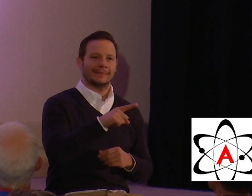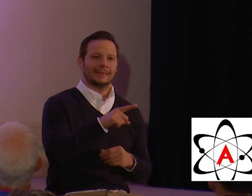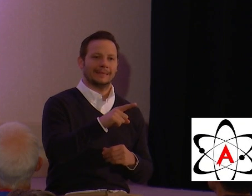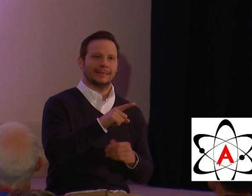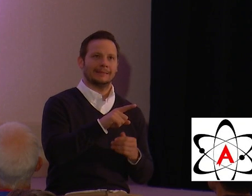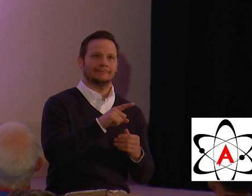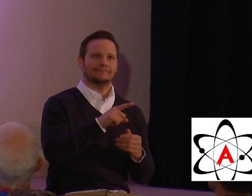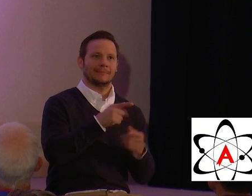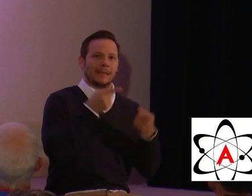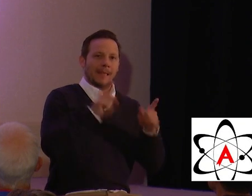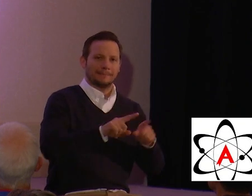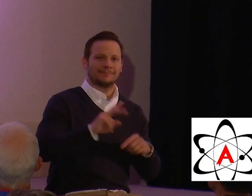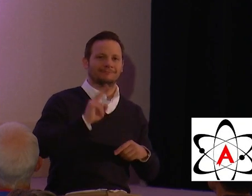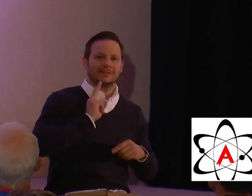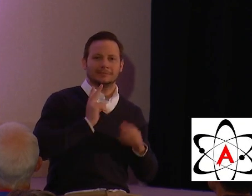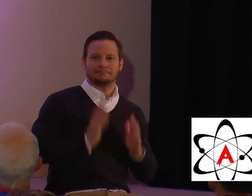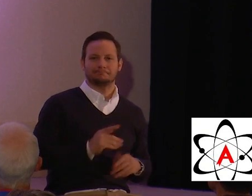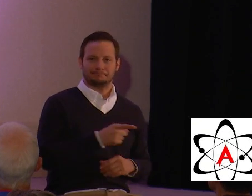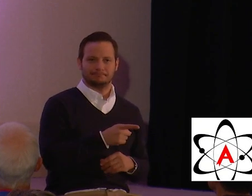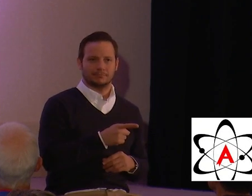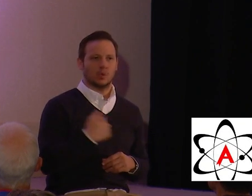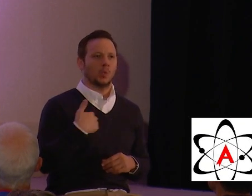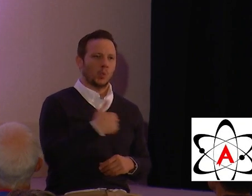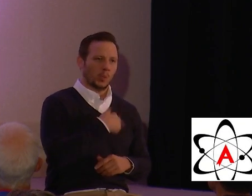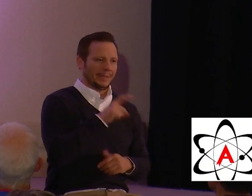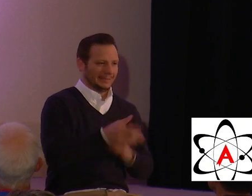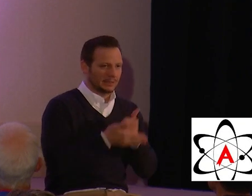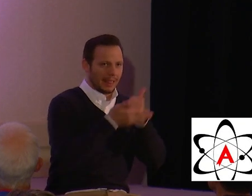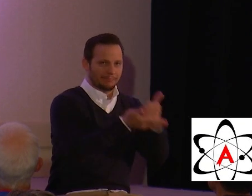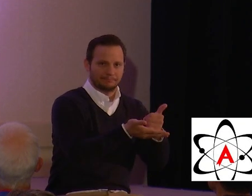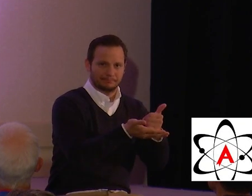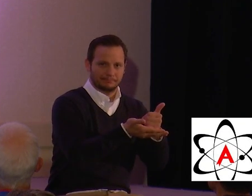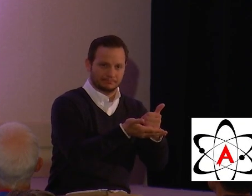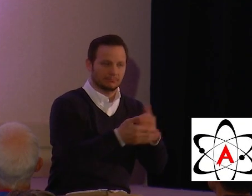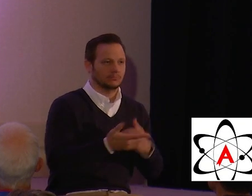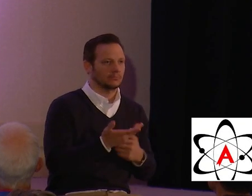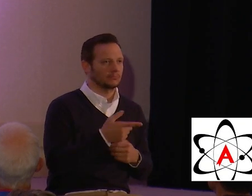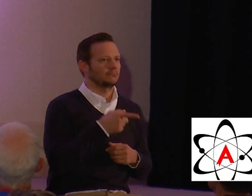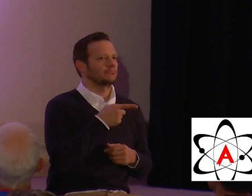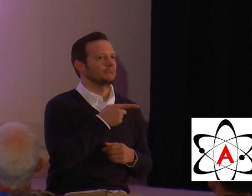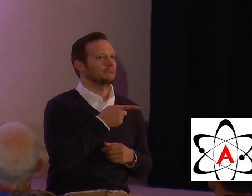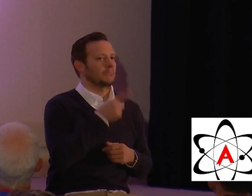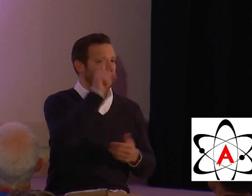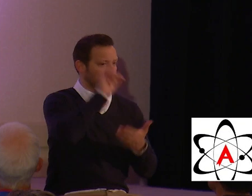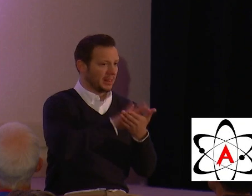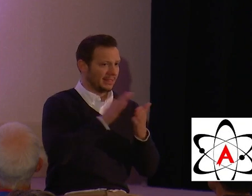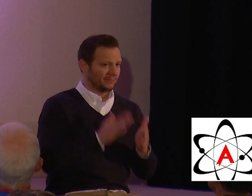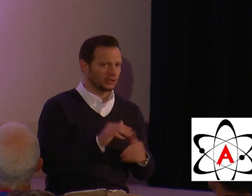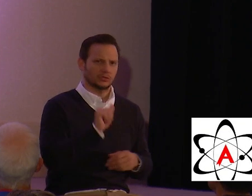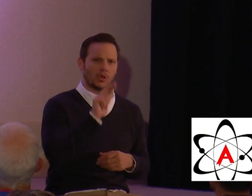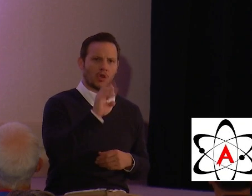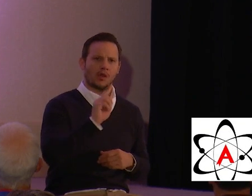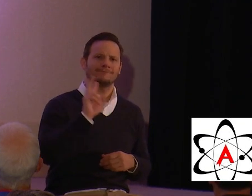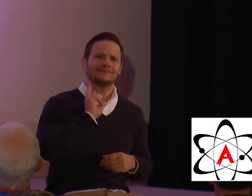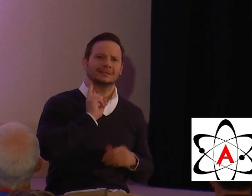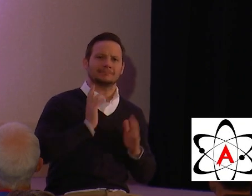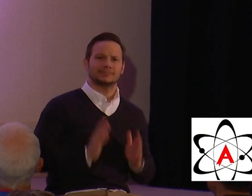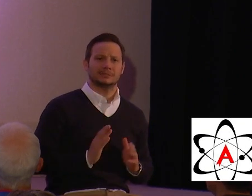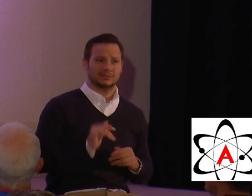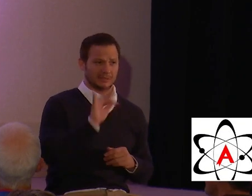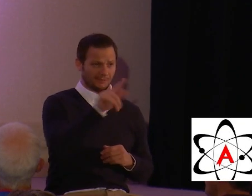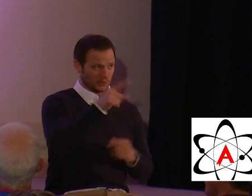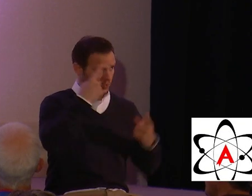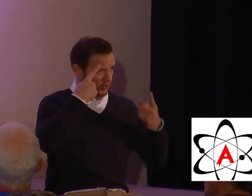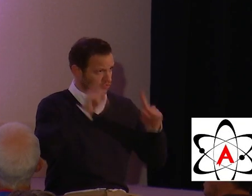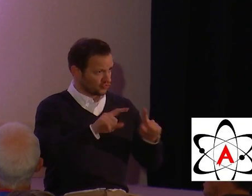lie who need help. Believers are victims of the lie who need help. If you agree with that statement, if